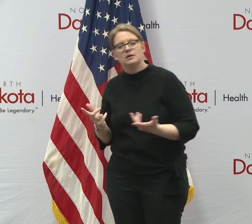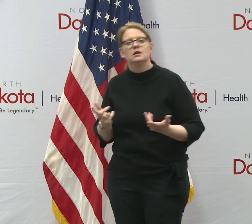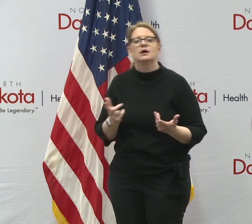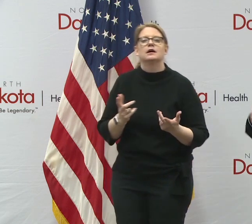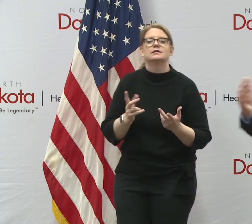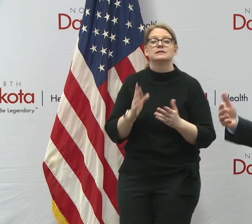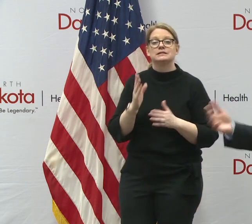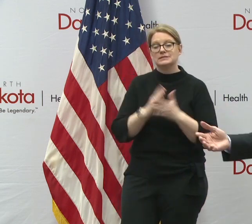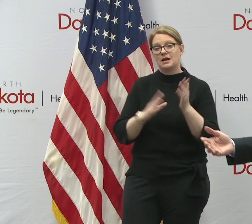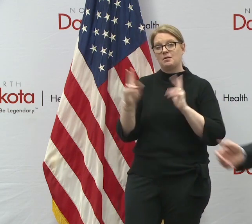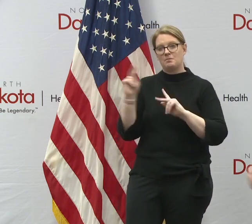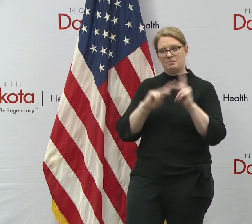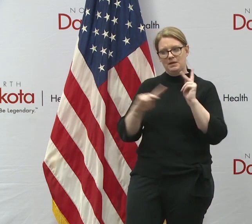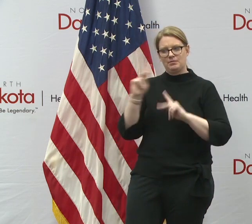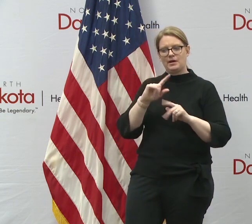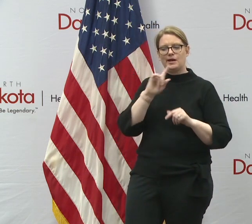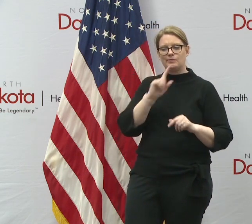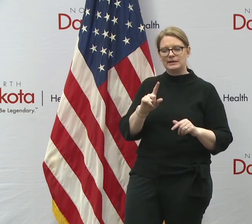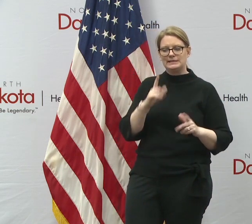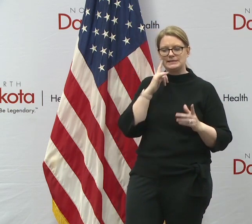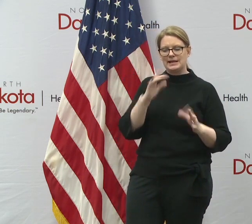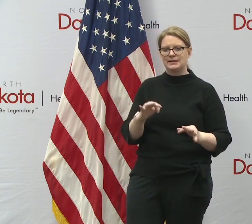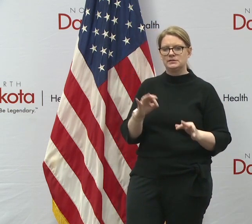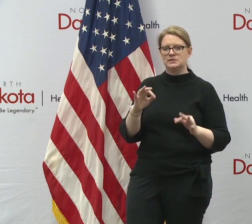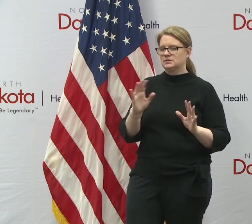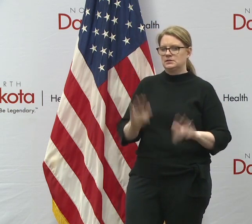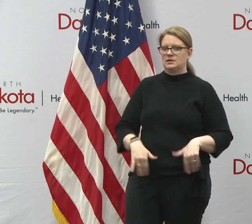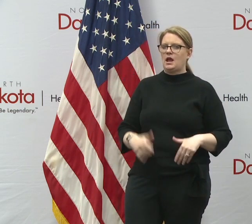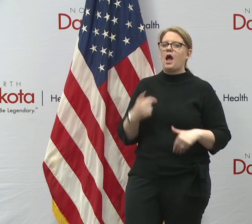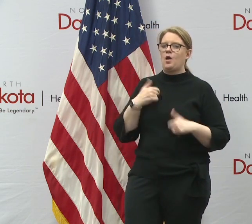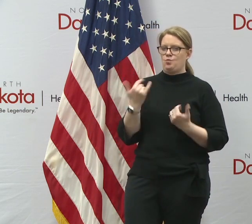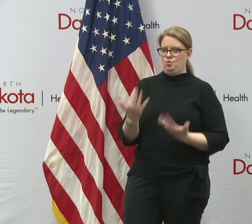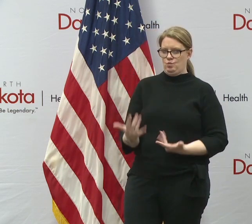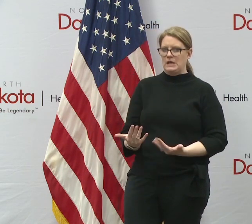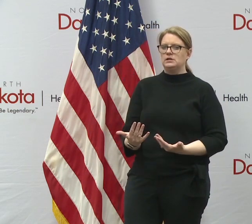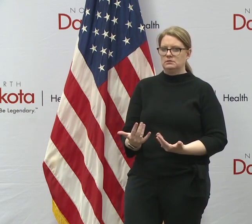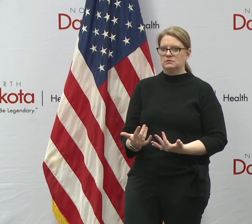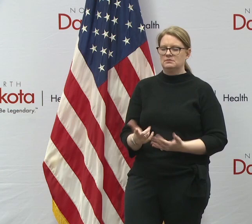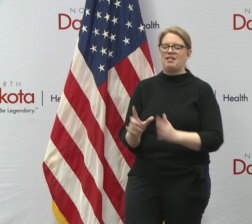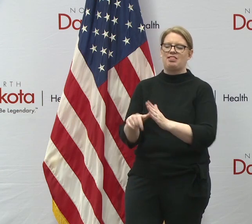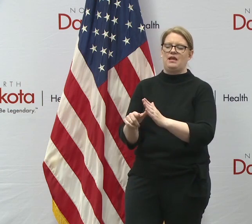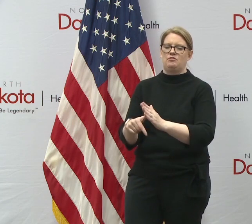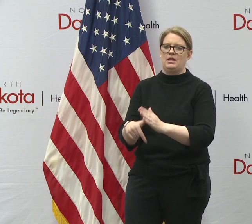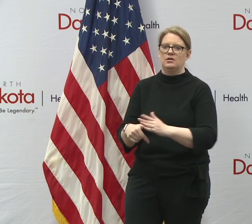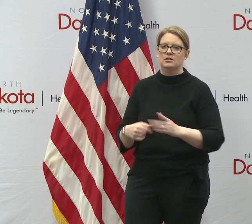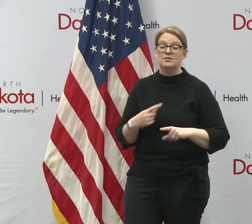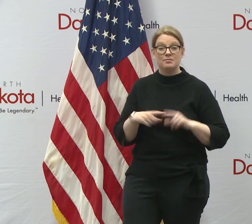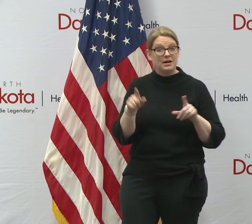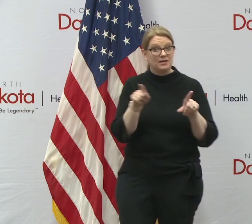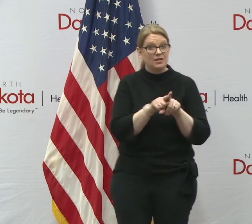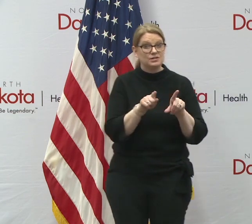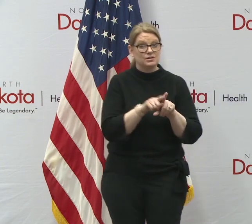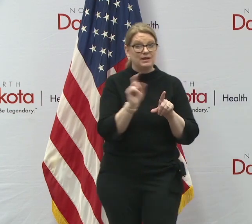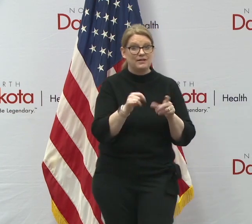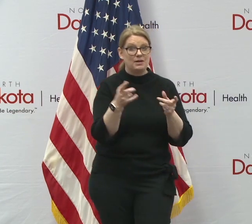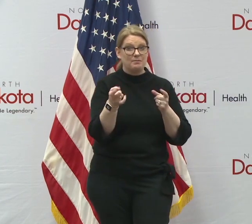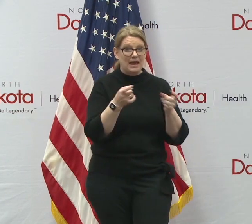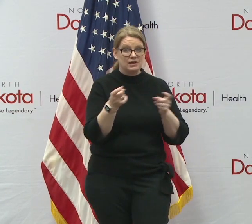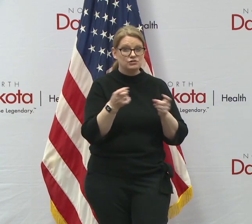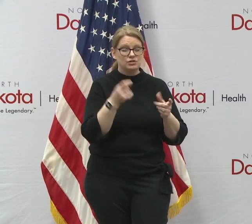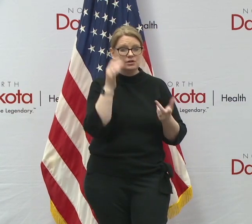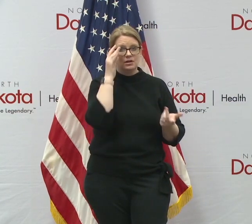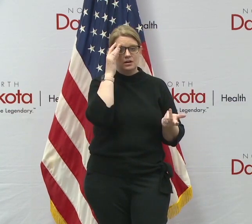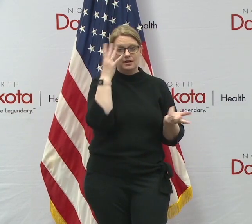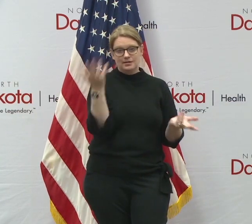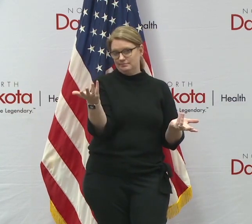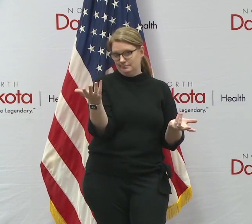to not do truly elective things during this period of time. But we also have to manage right now. I mean, I think we've shared before. I